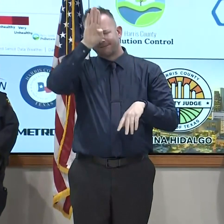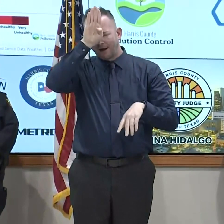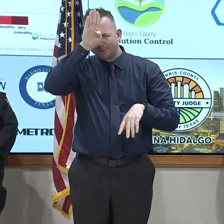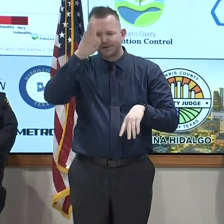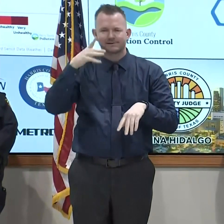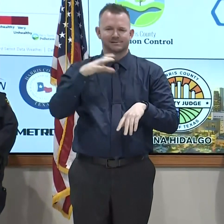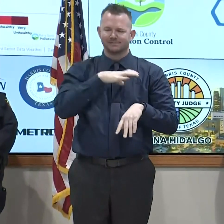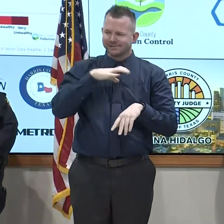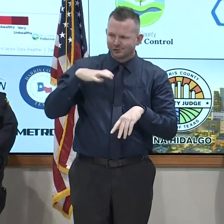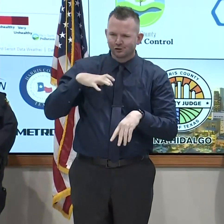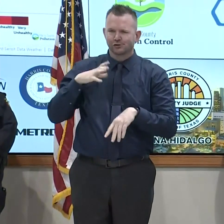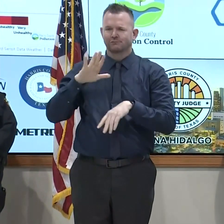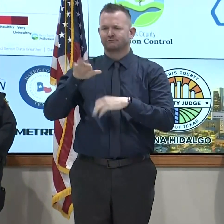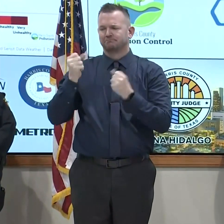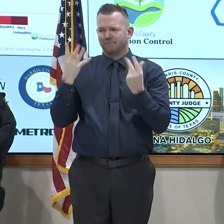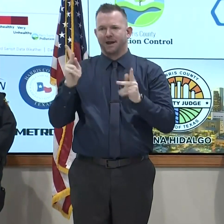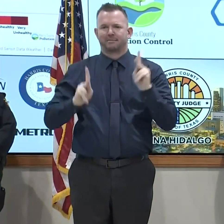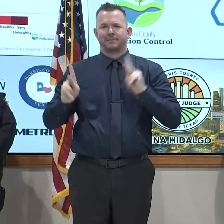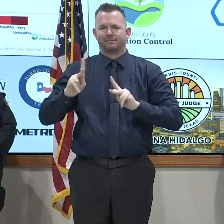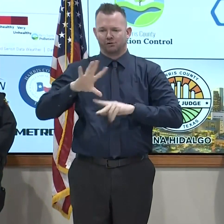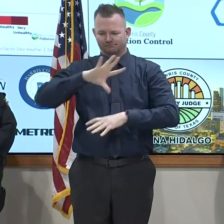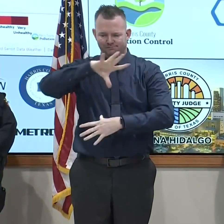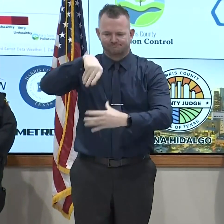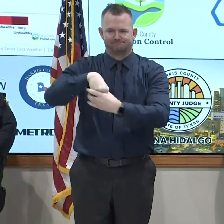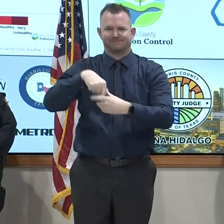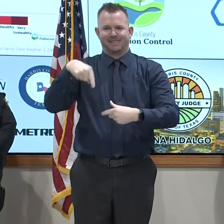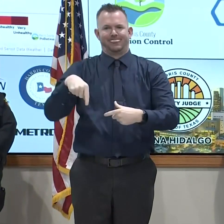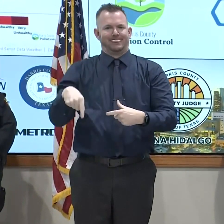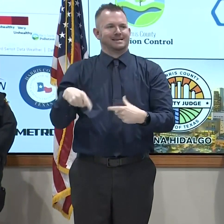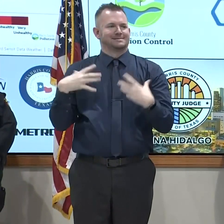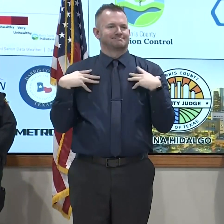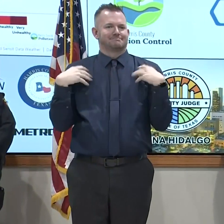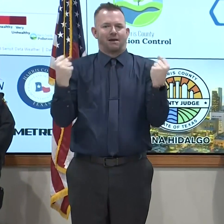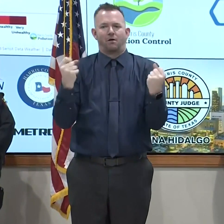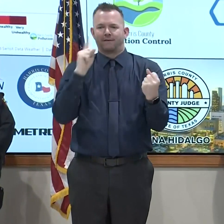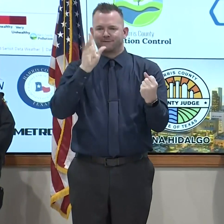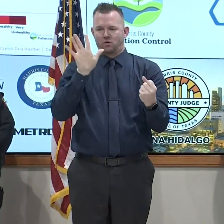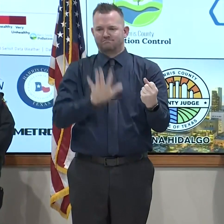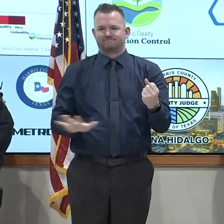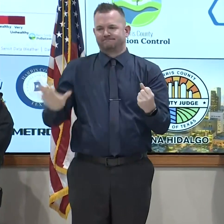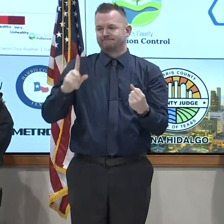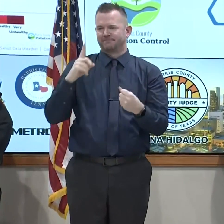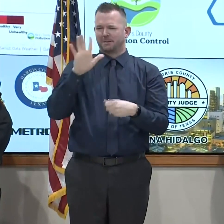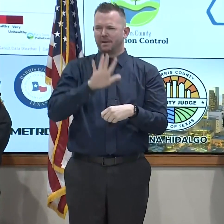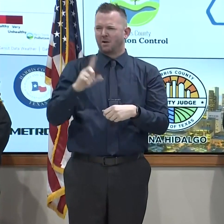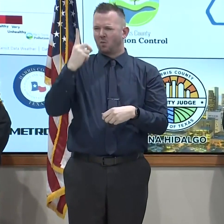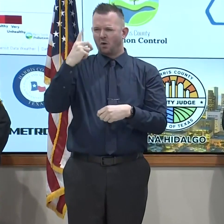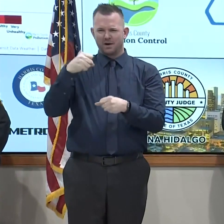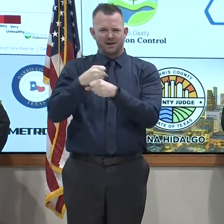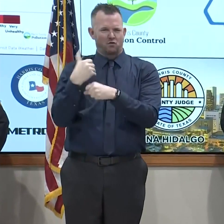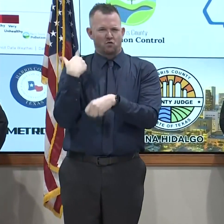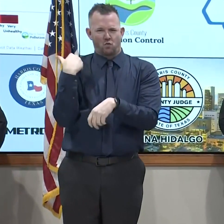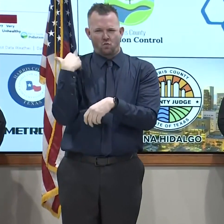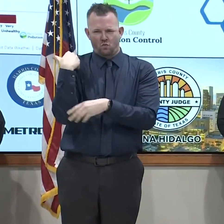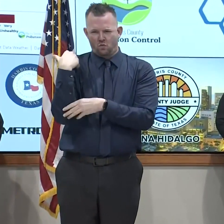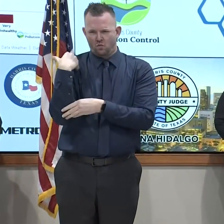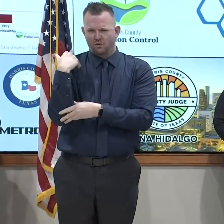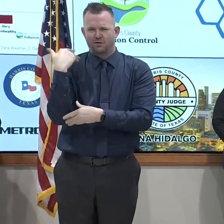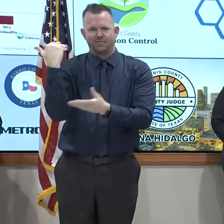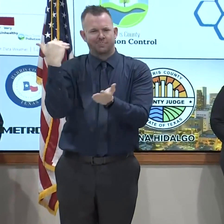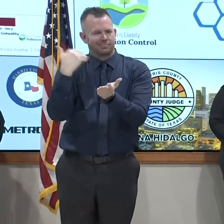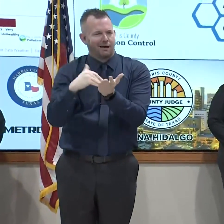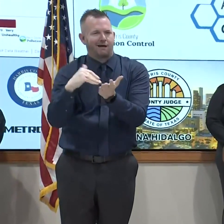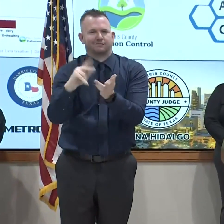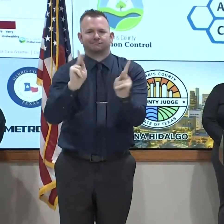our county healthier. Just about a year ago, thousands of residents were roused out